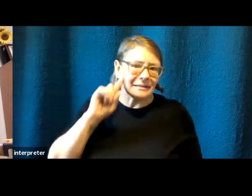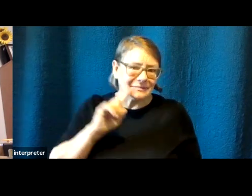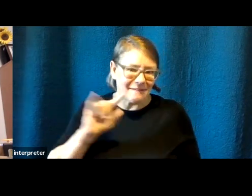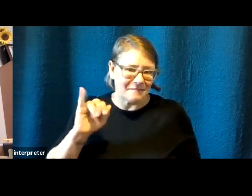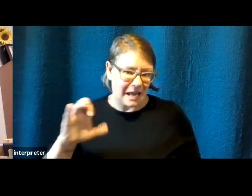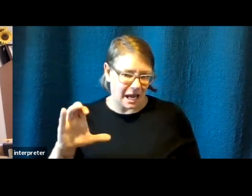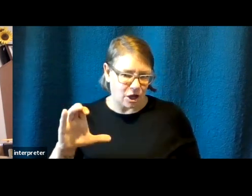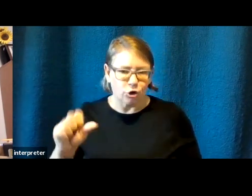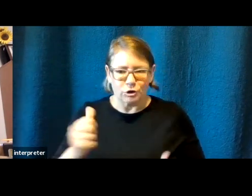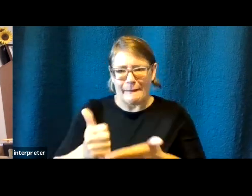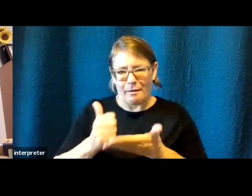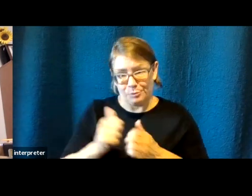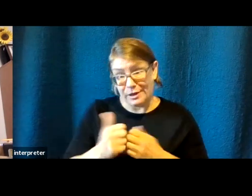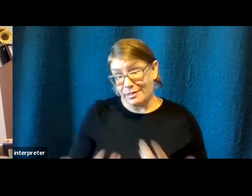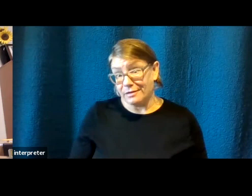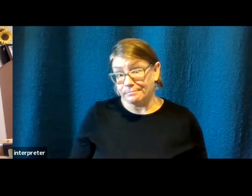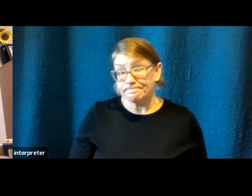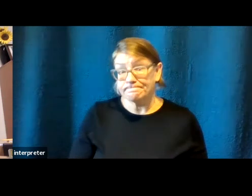with.